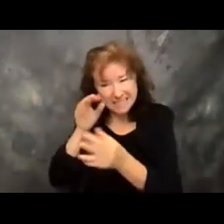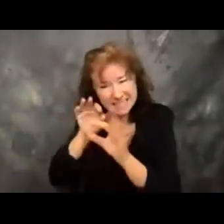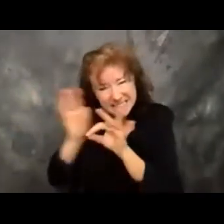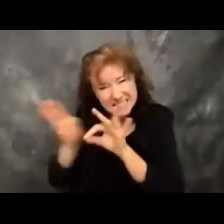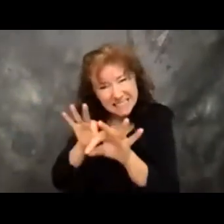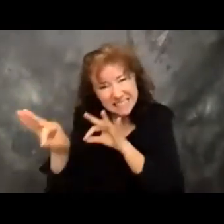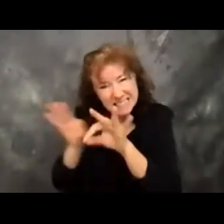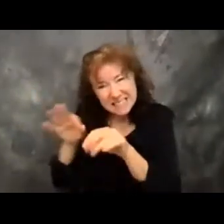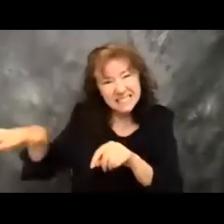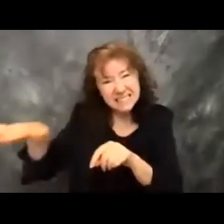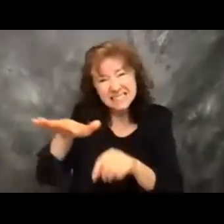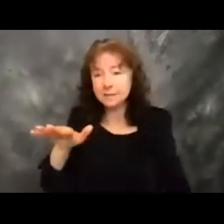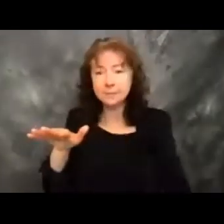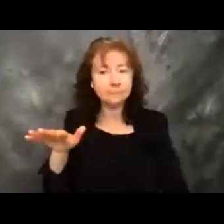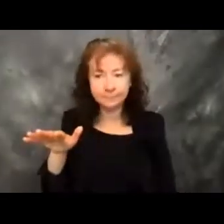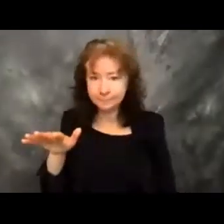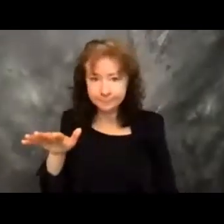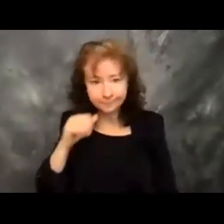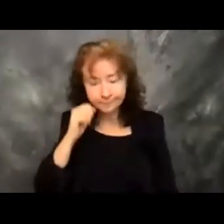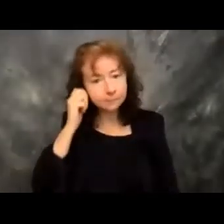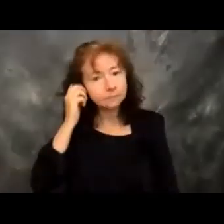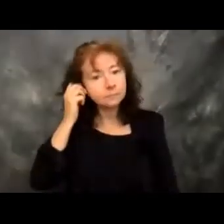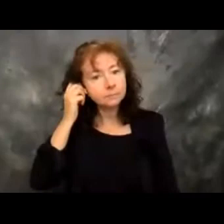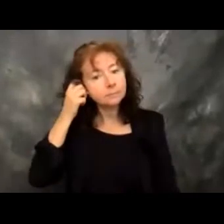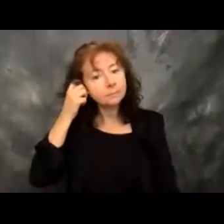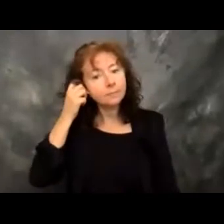information accessibility, all